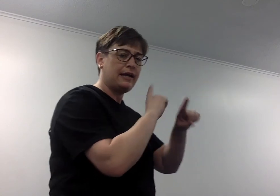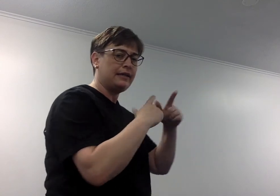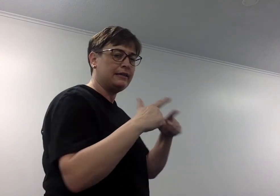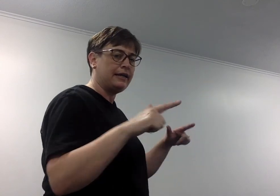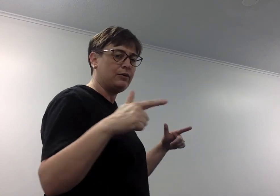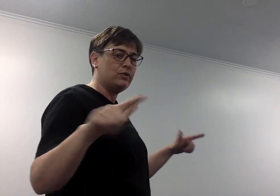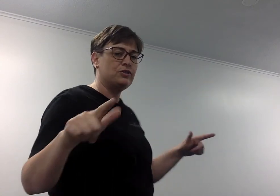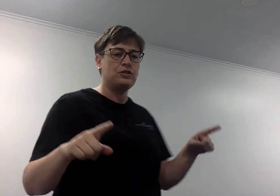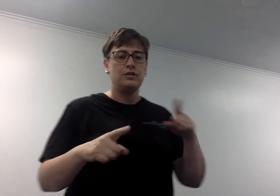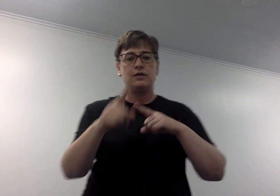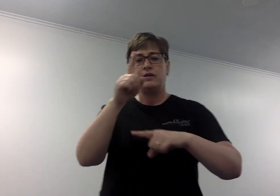sign language.